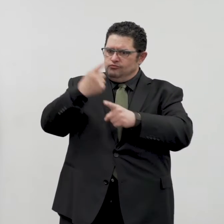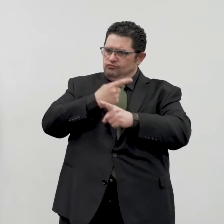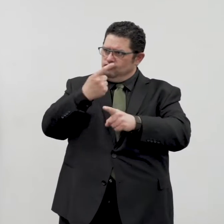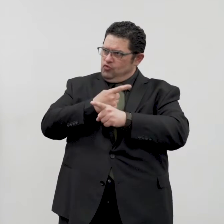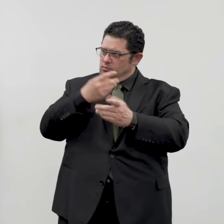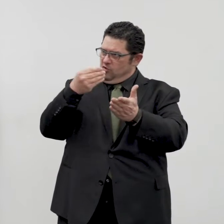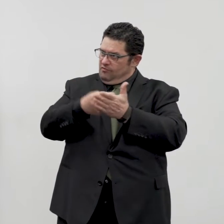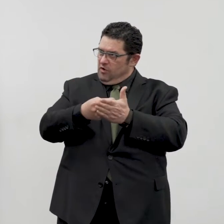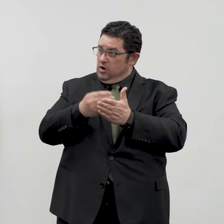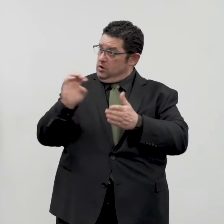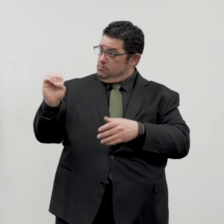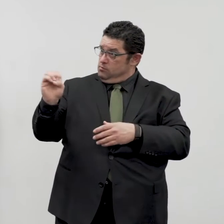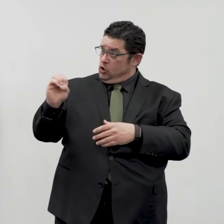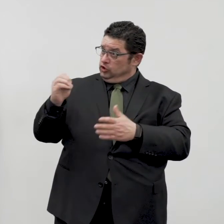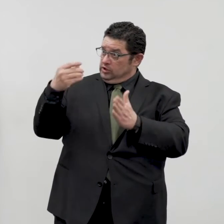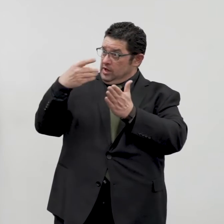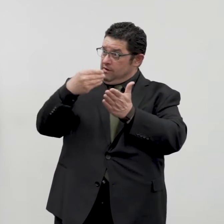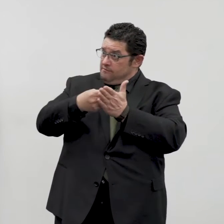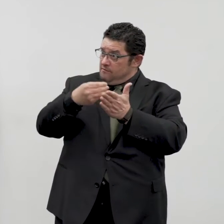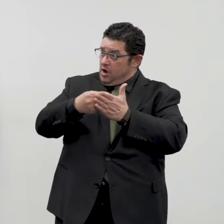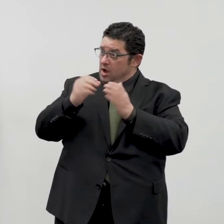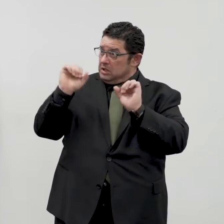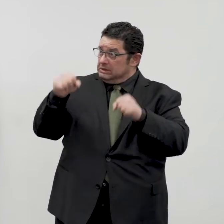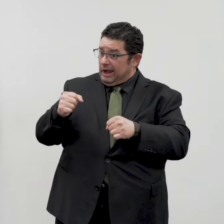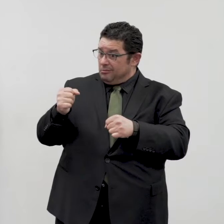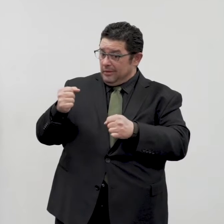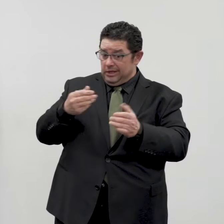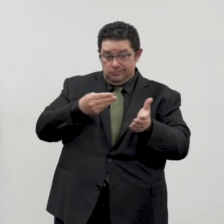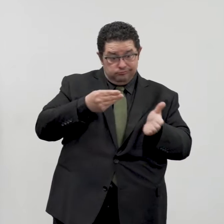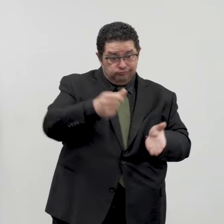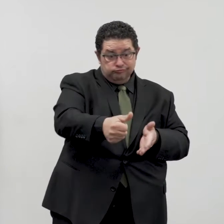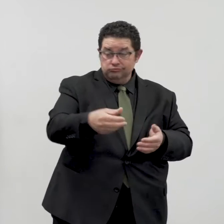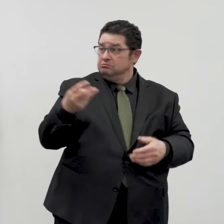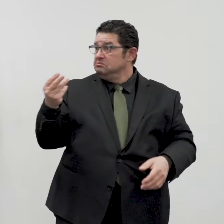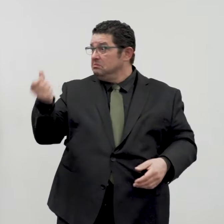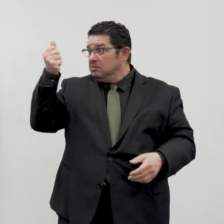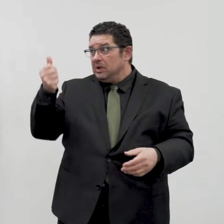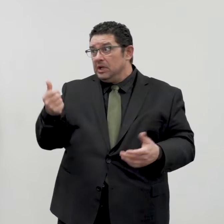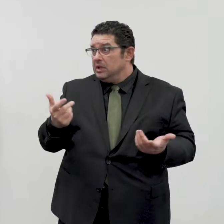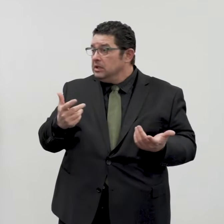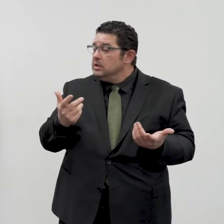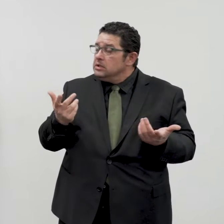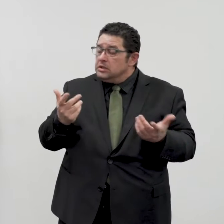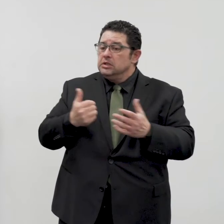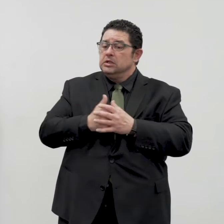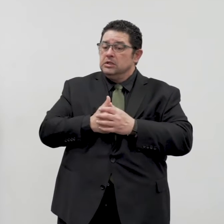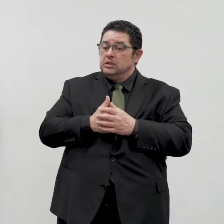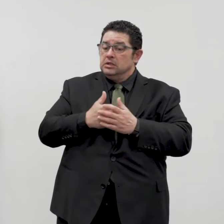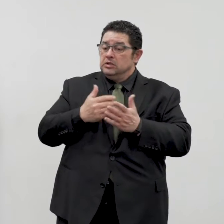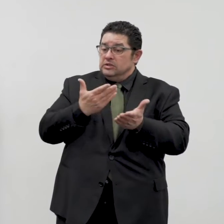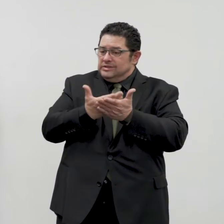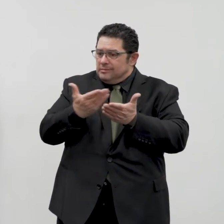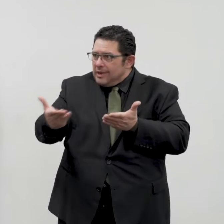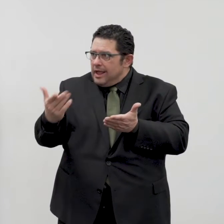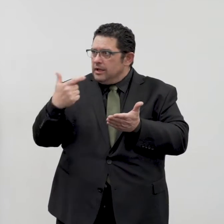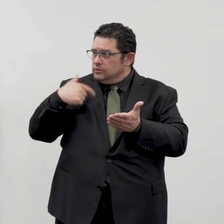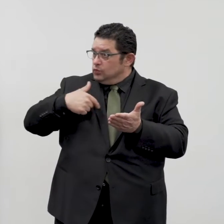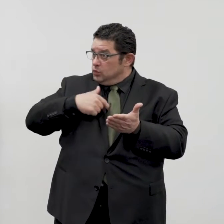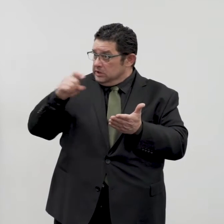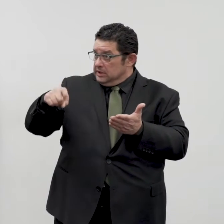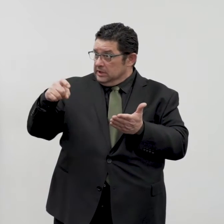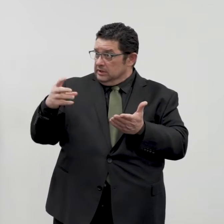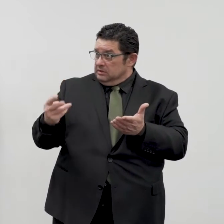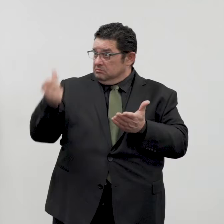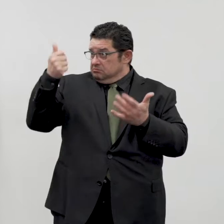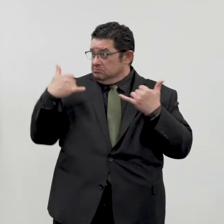an emergency fund that can be drawn down from immediately to purchase supplies that we need immediately. And all of those purchases should